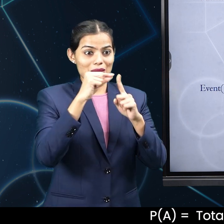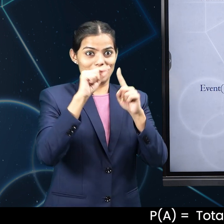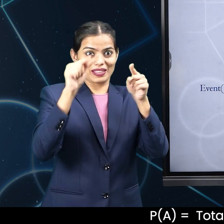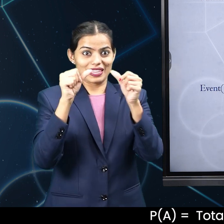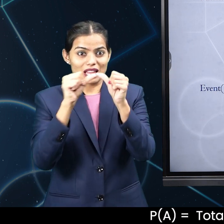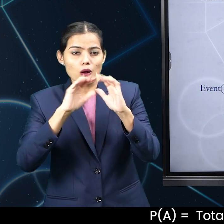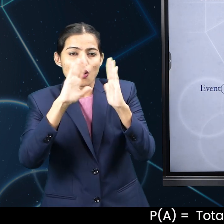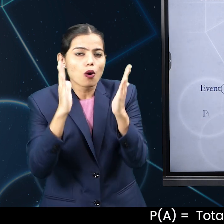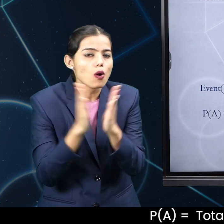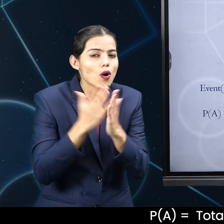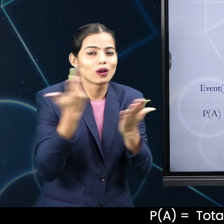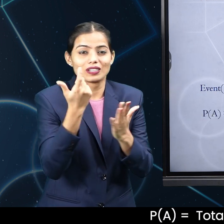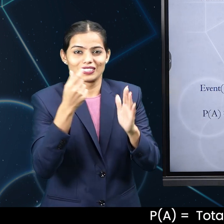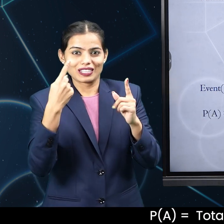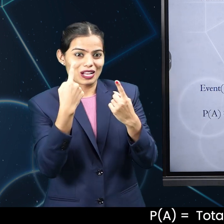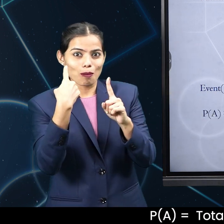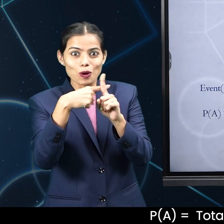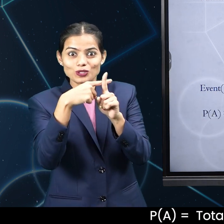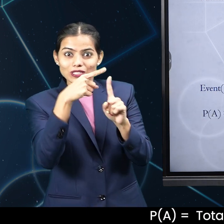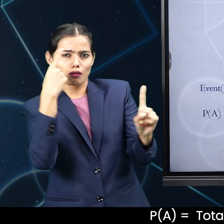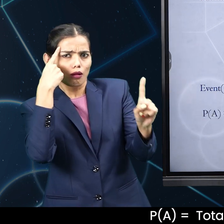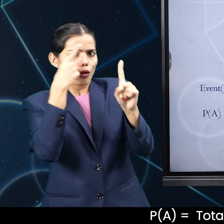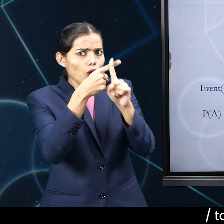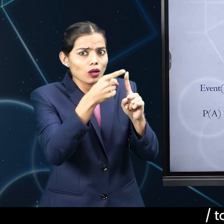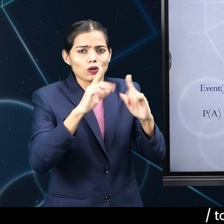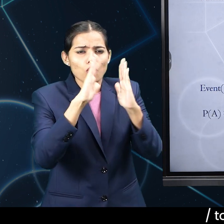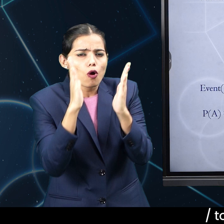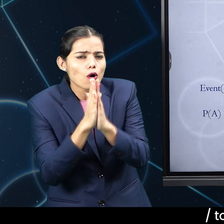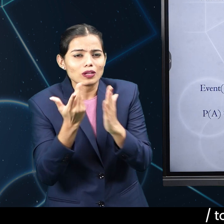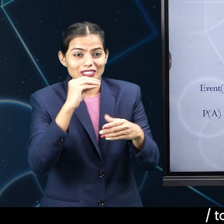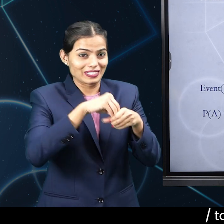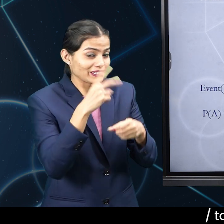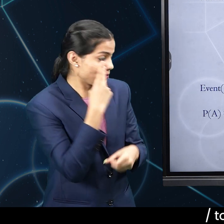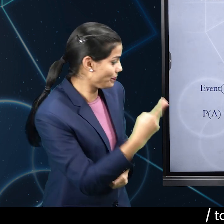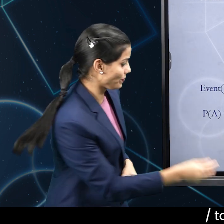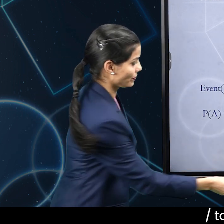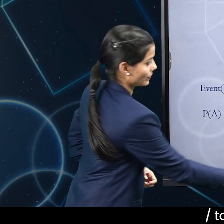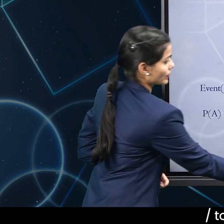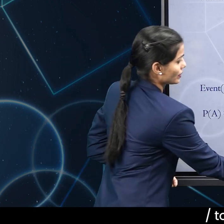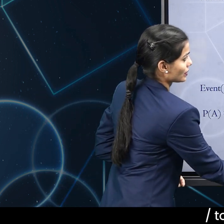P of A is equal to total number of favorable outcomes by total number of outcomes.